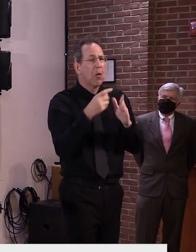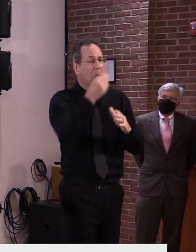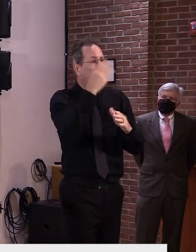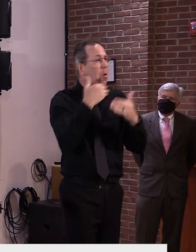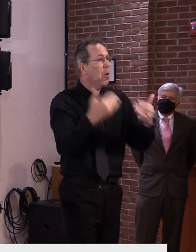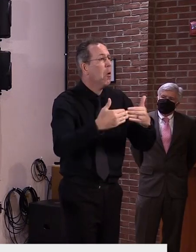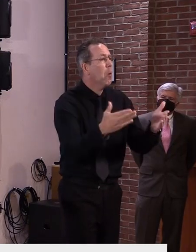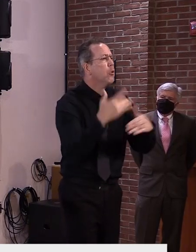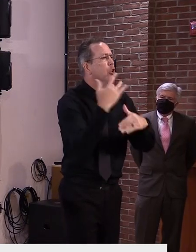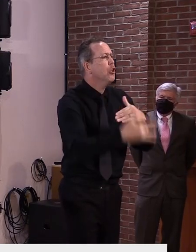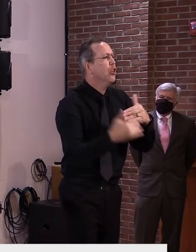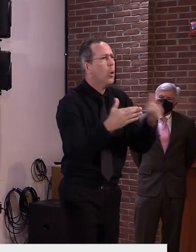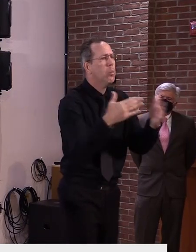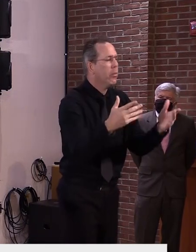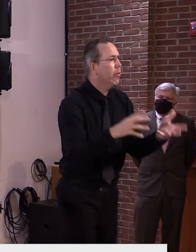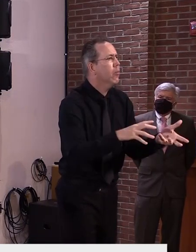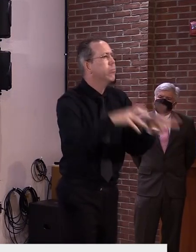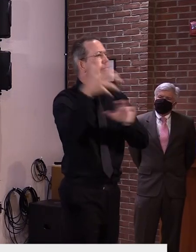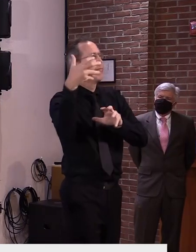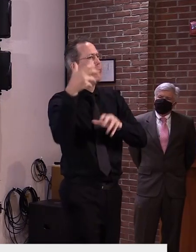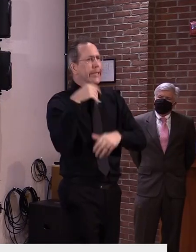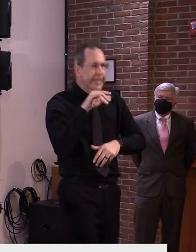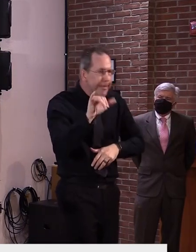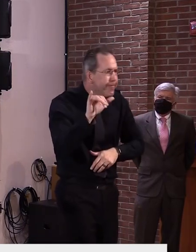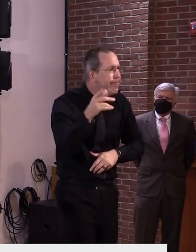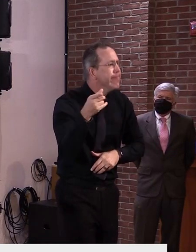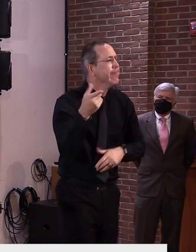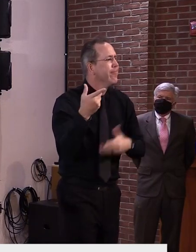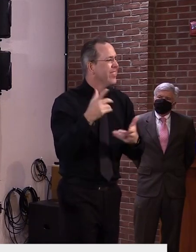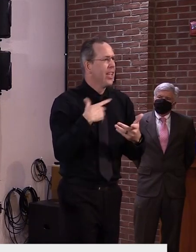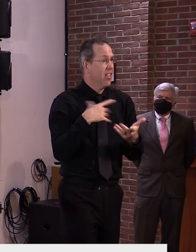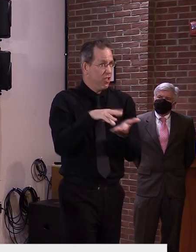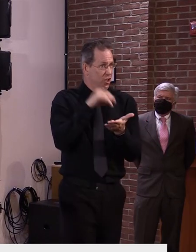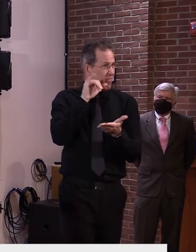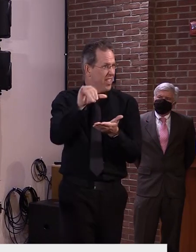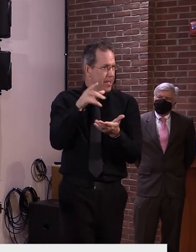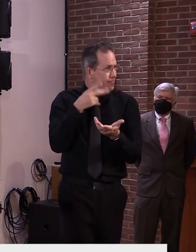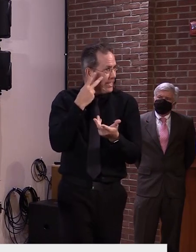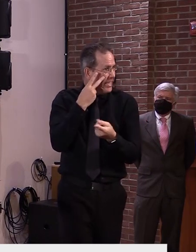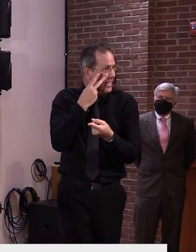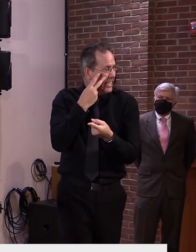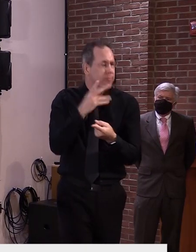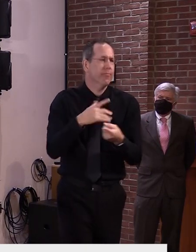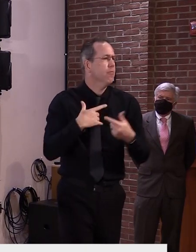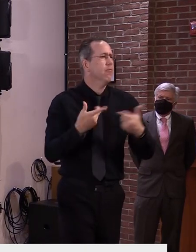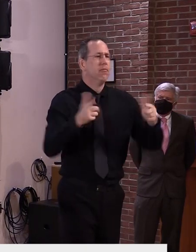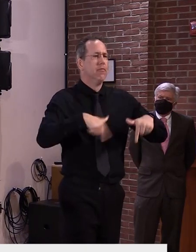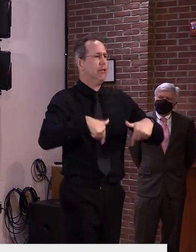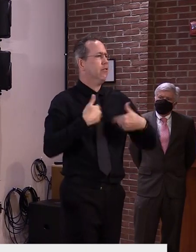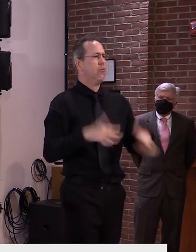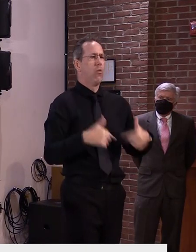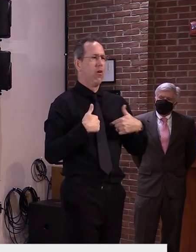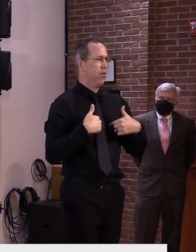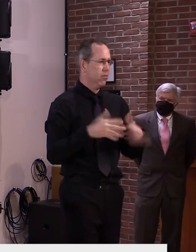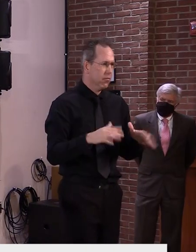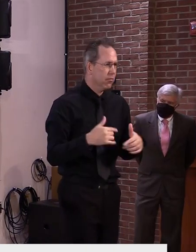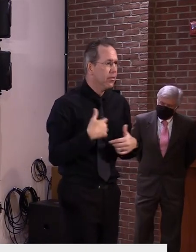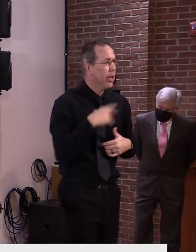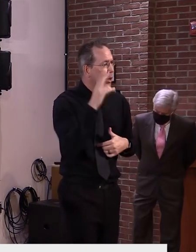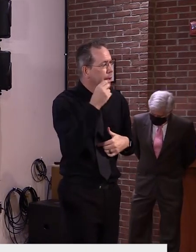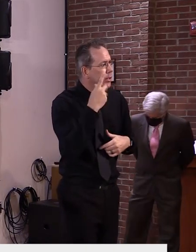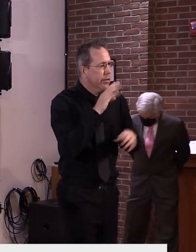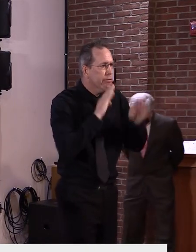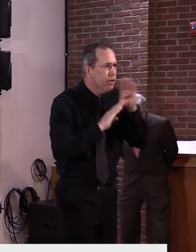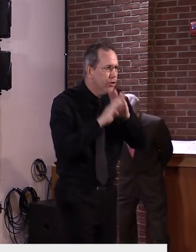here in Vermont. I know how concerning this is. I get the frustration. But the smarter we are,